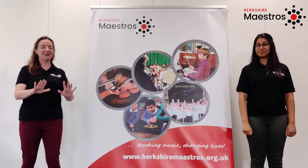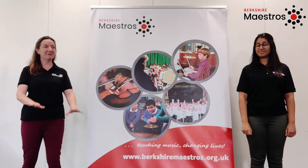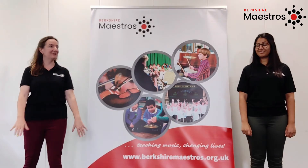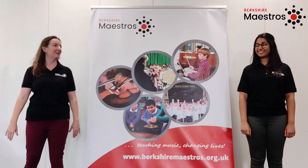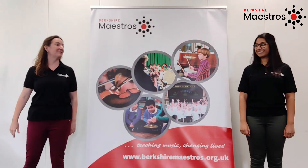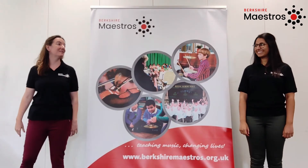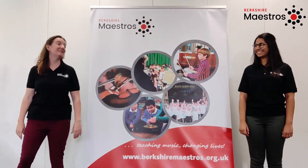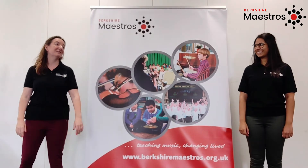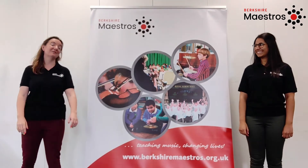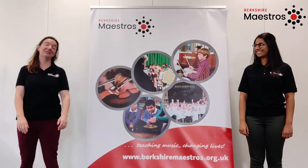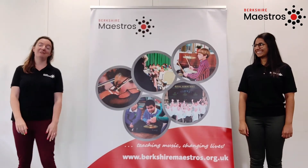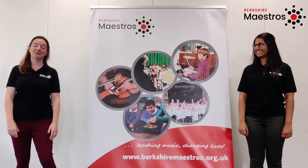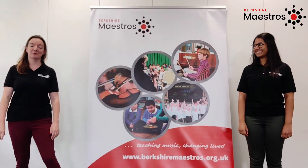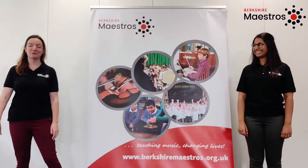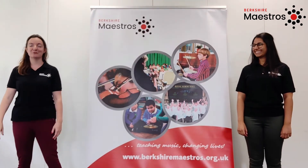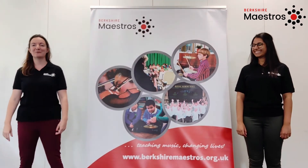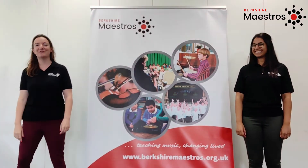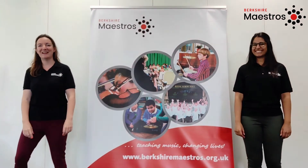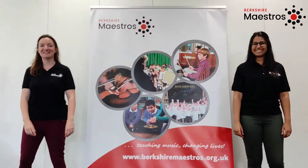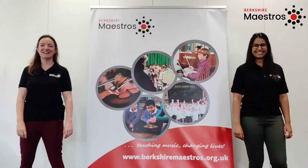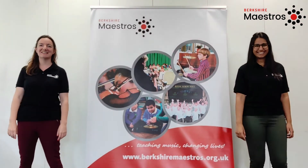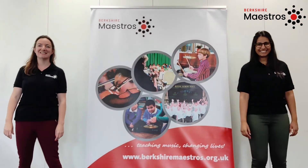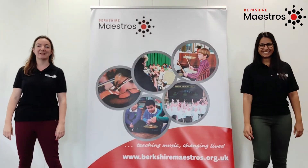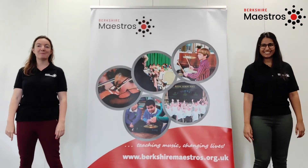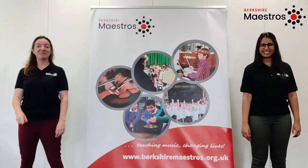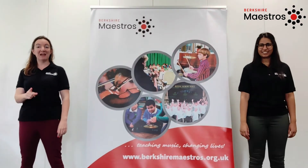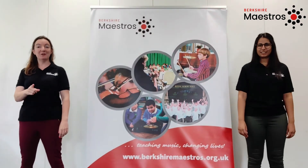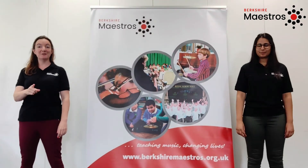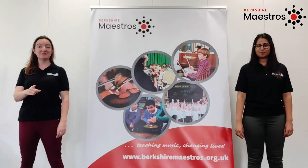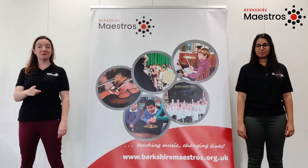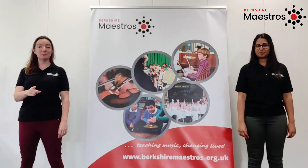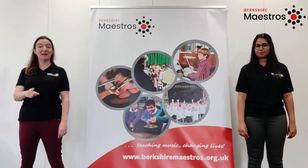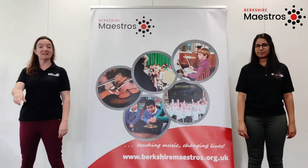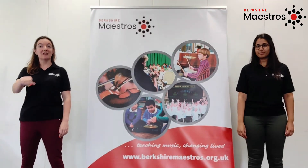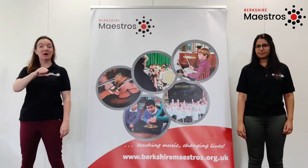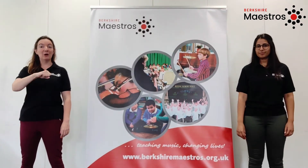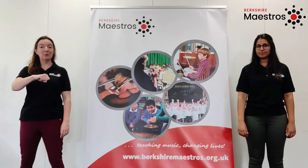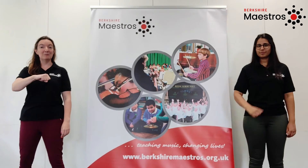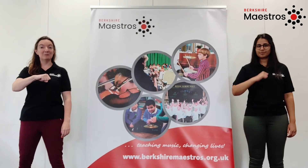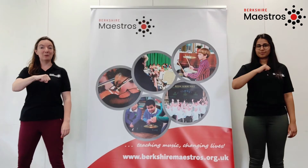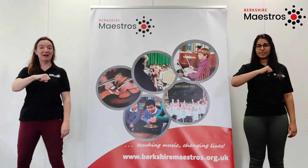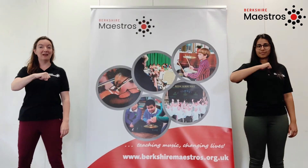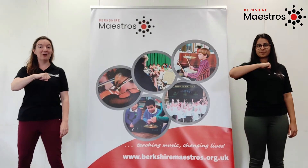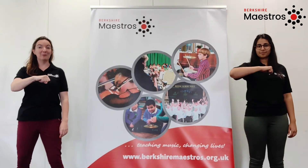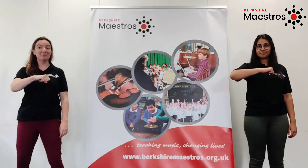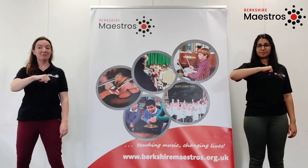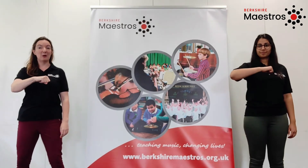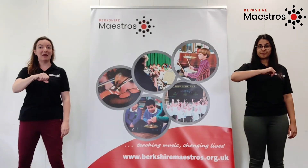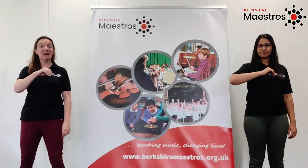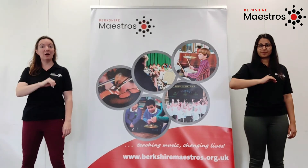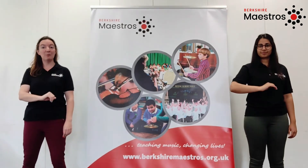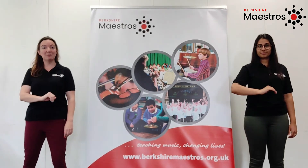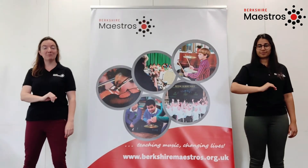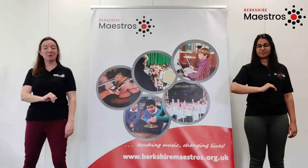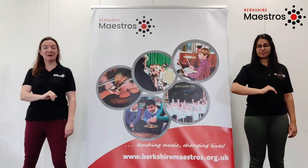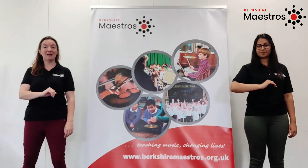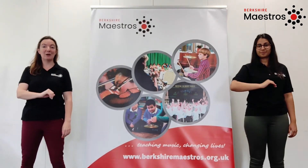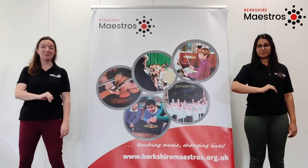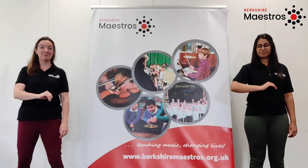Very good. You are very on the ball. Fantastic. And our song went, oh, in my way, oh, in my way, oh, in my way, oh, in